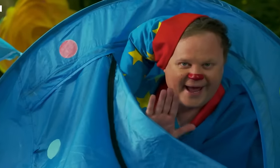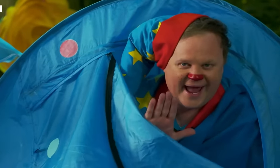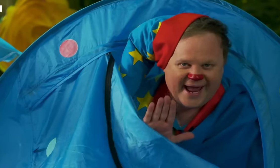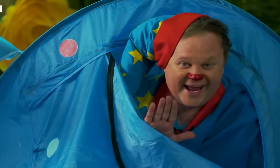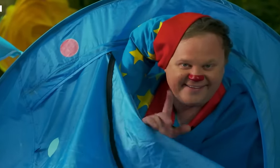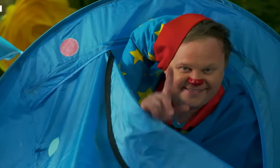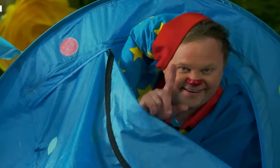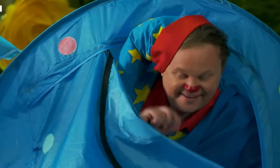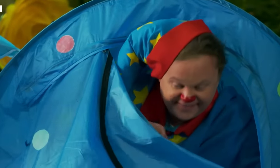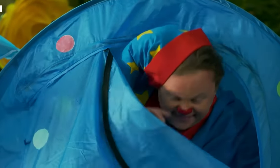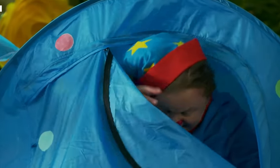Wait.